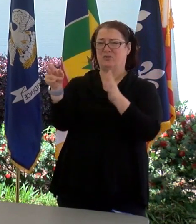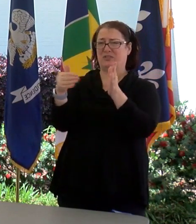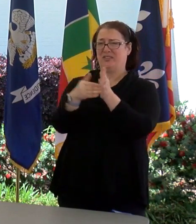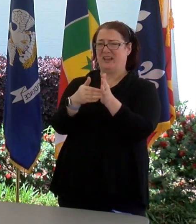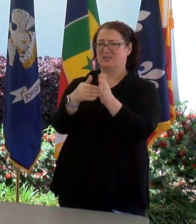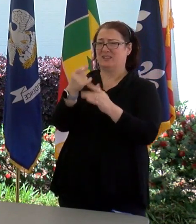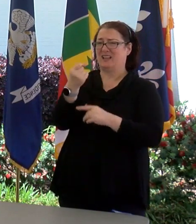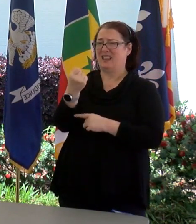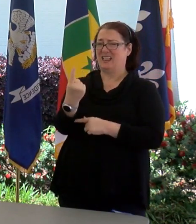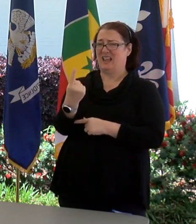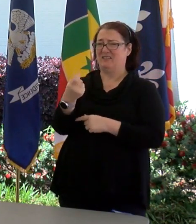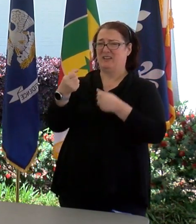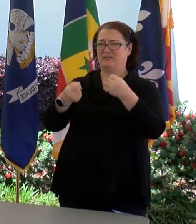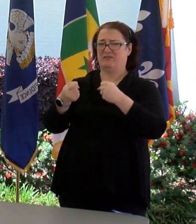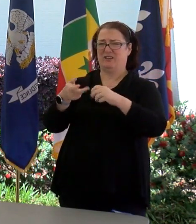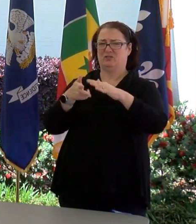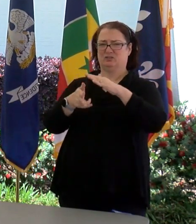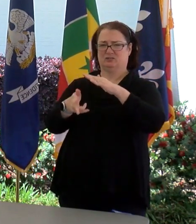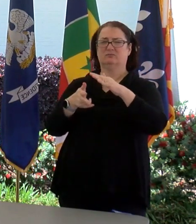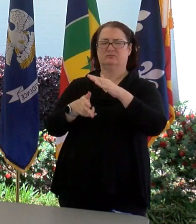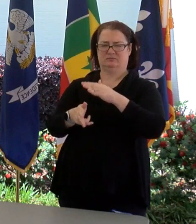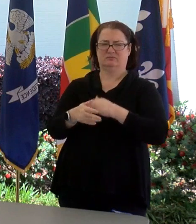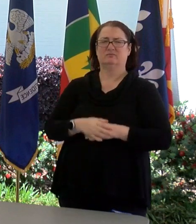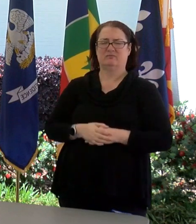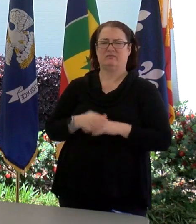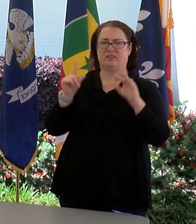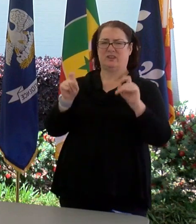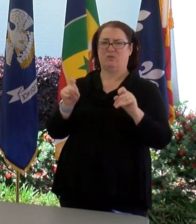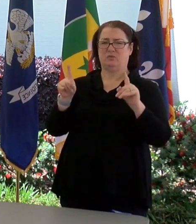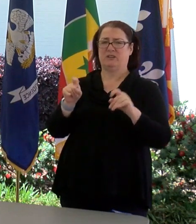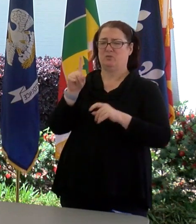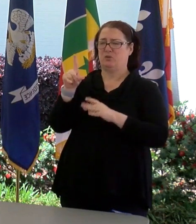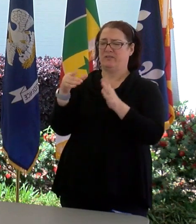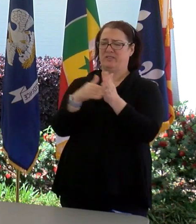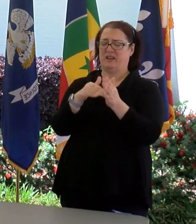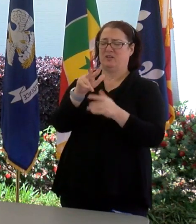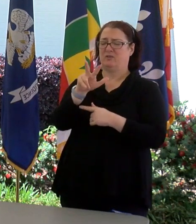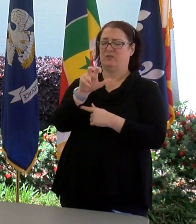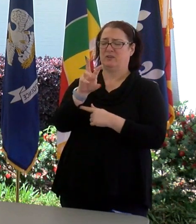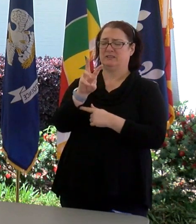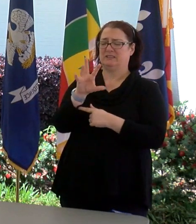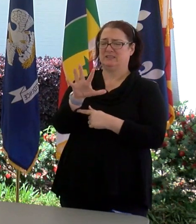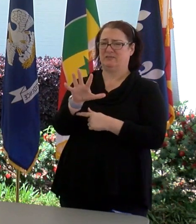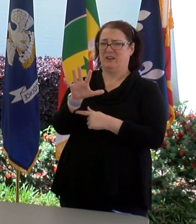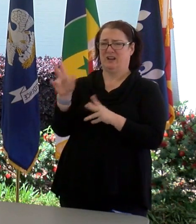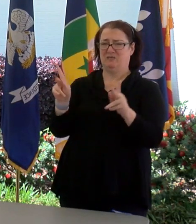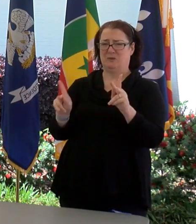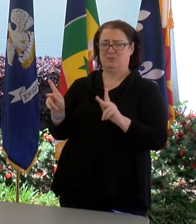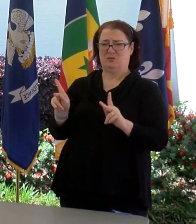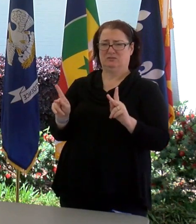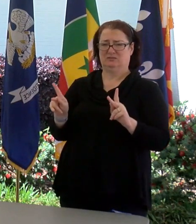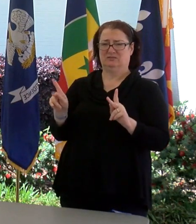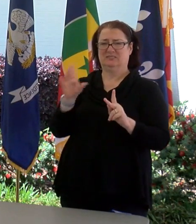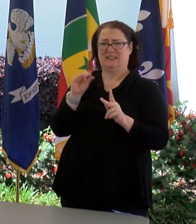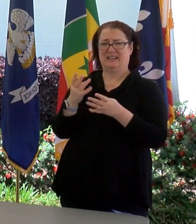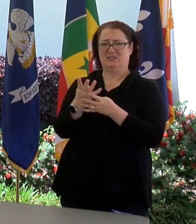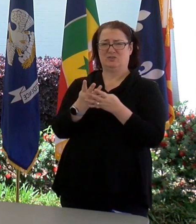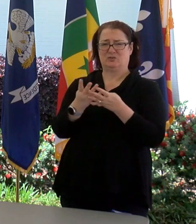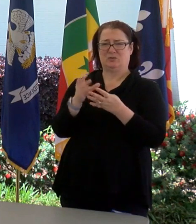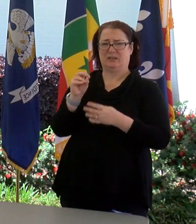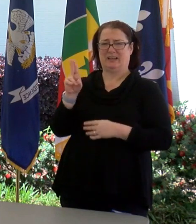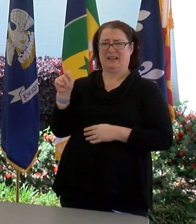vehicles come through. We tested 1365 of our citizens and screened about